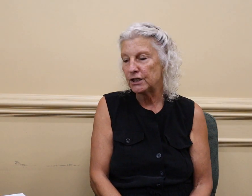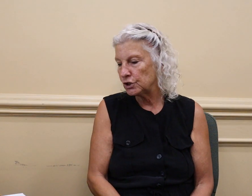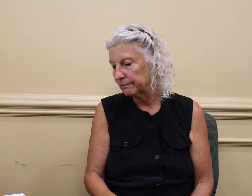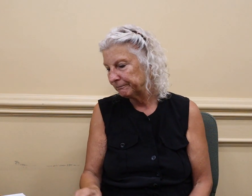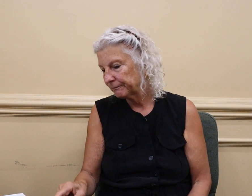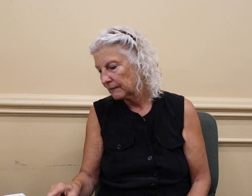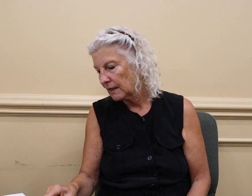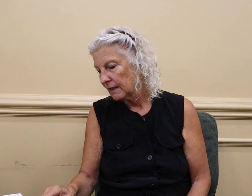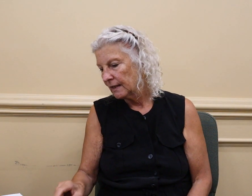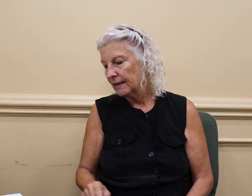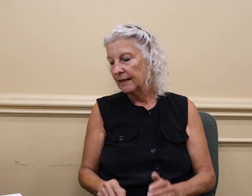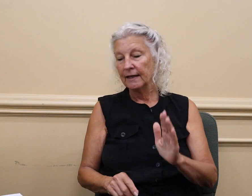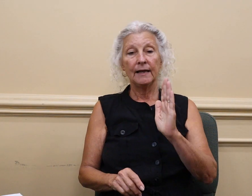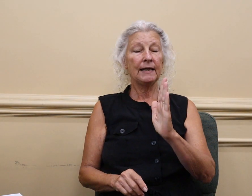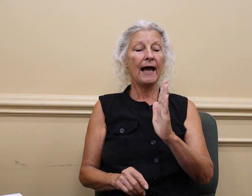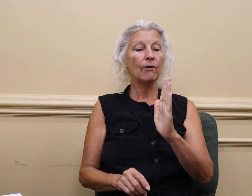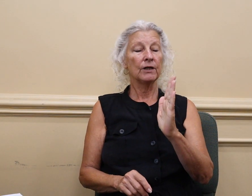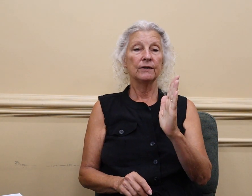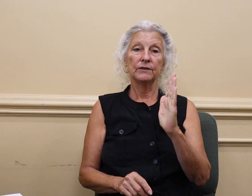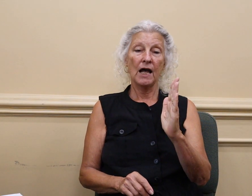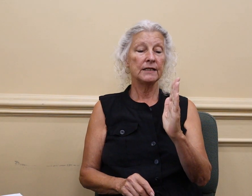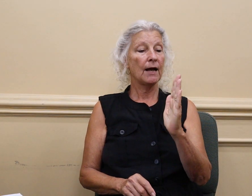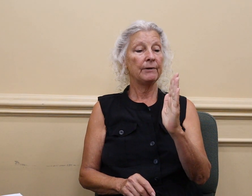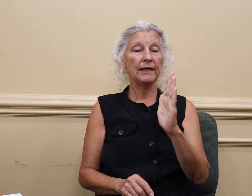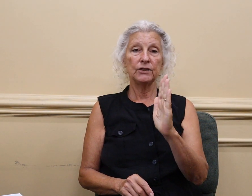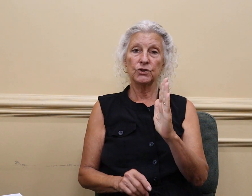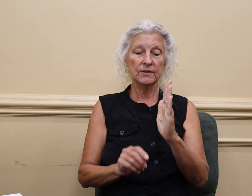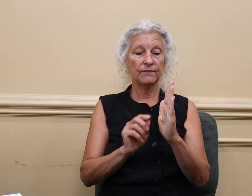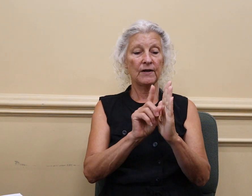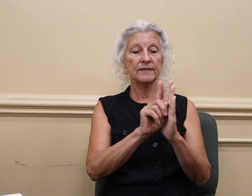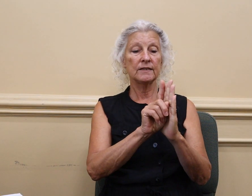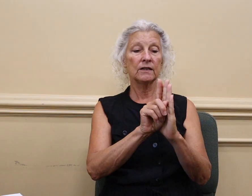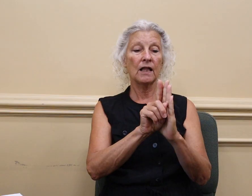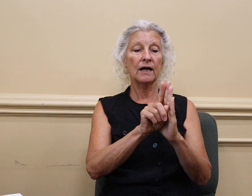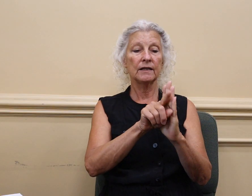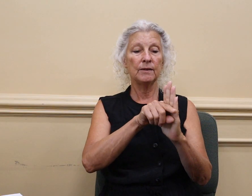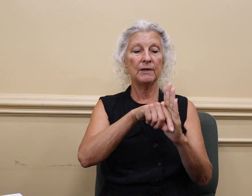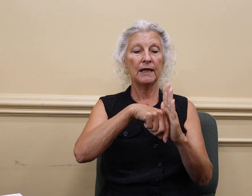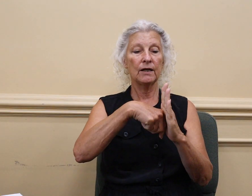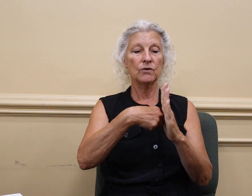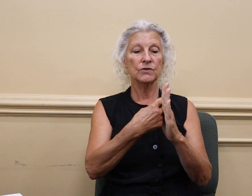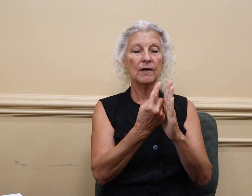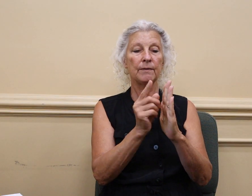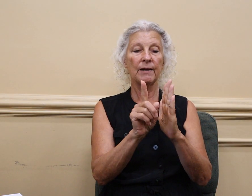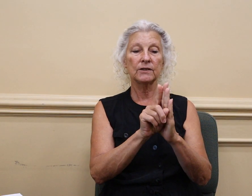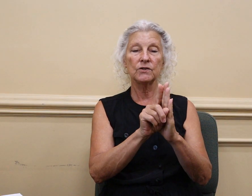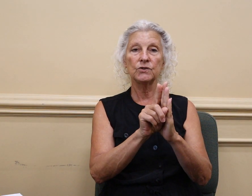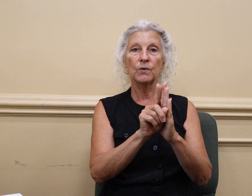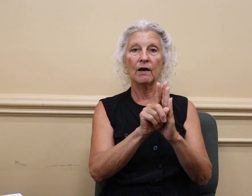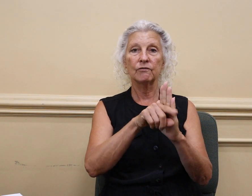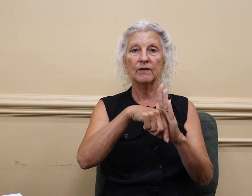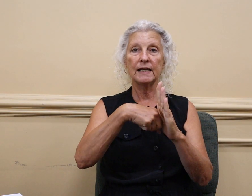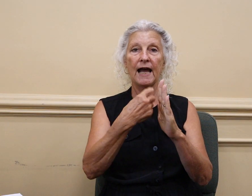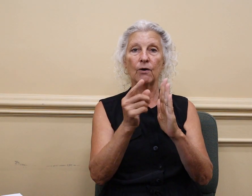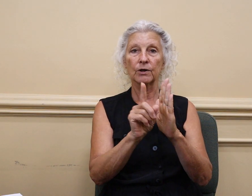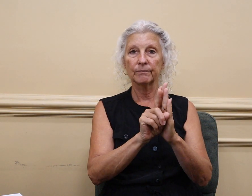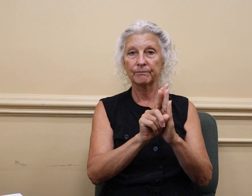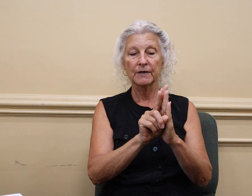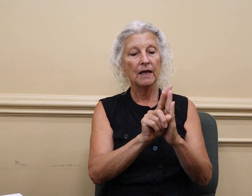age. An hour. Non-dominant hand shows the face of the clock, and the minute hand goes around and back to the 12. An hour.